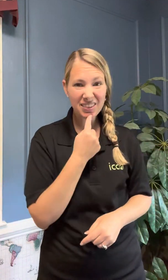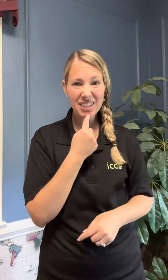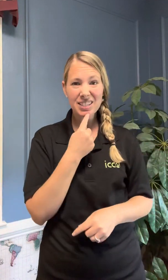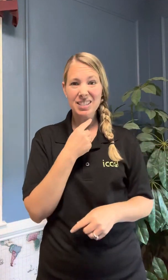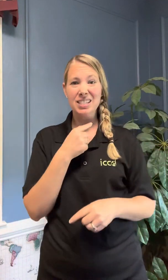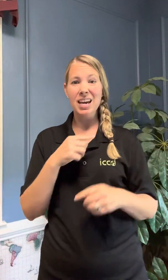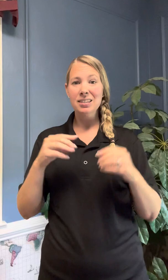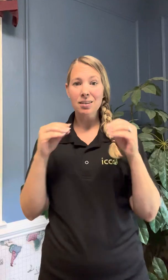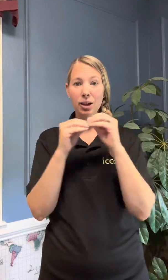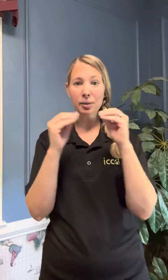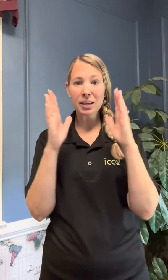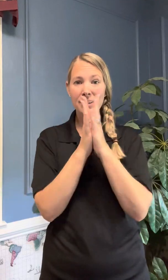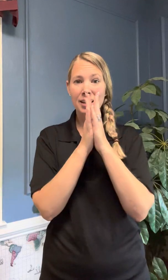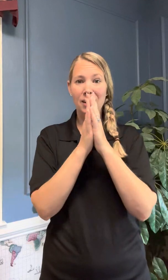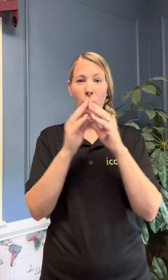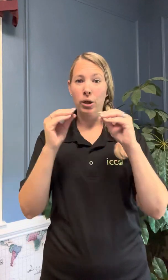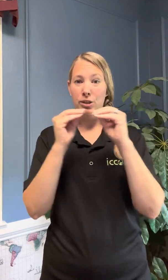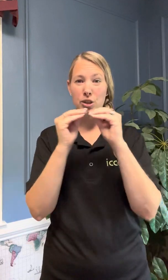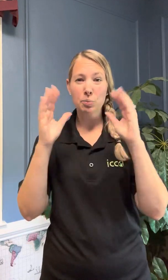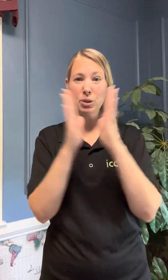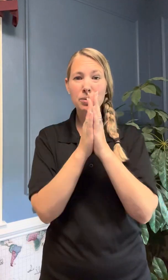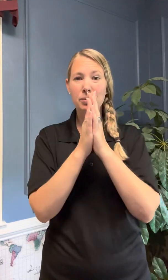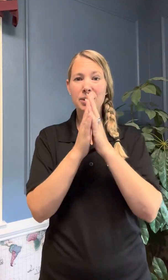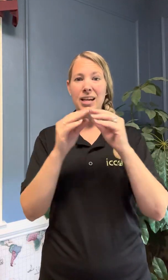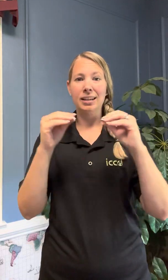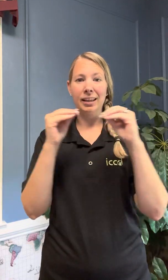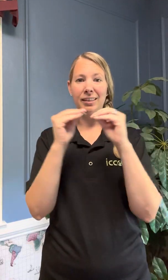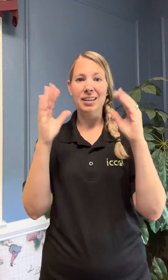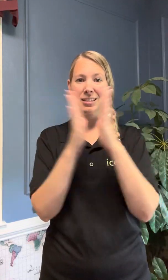serious, intense argument or a dispute, we sign it like this.